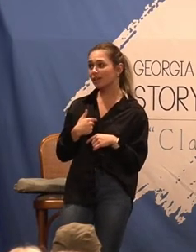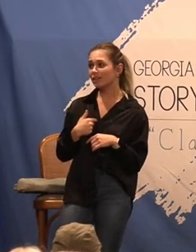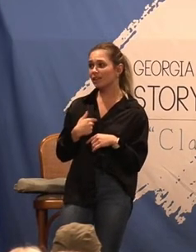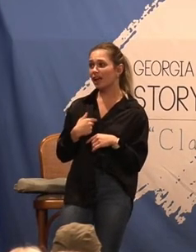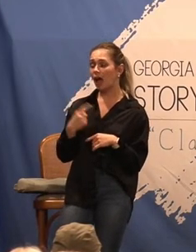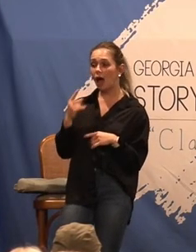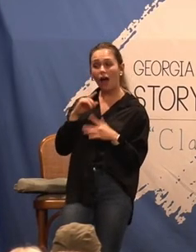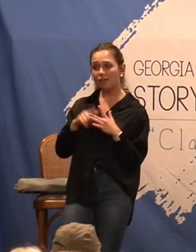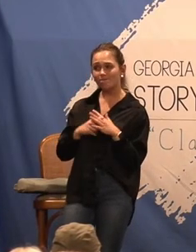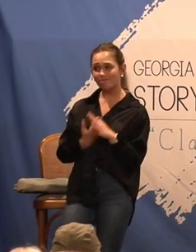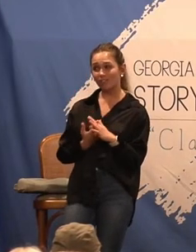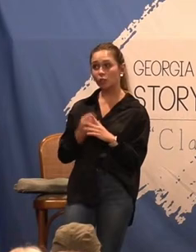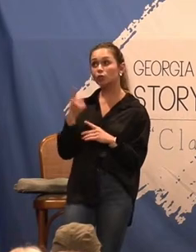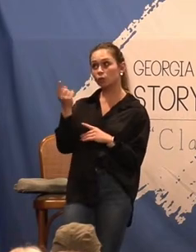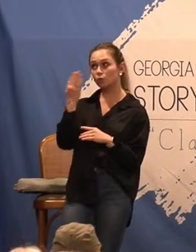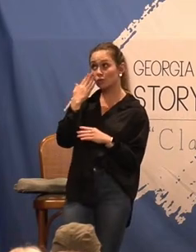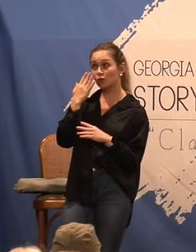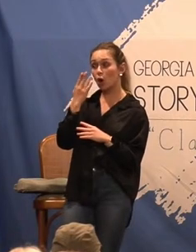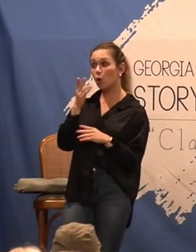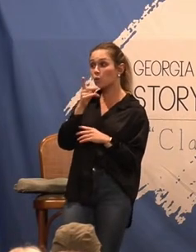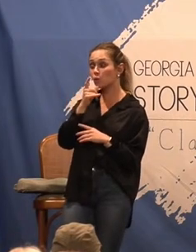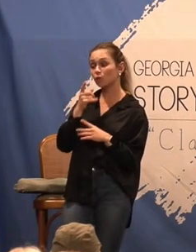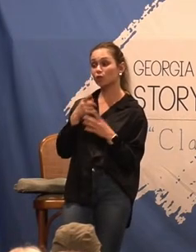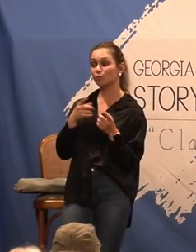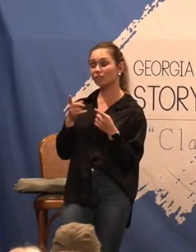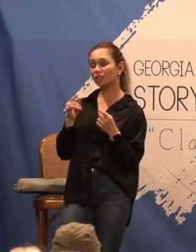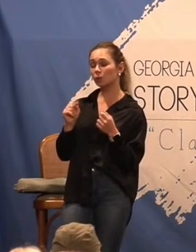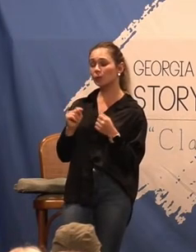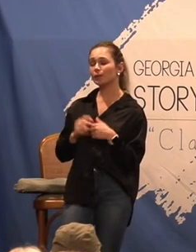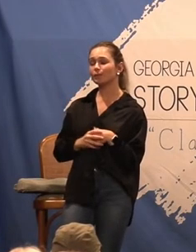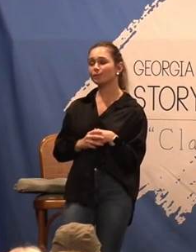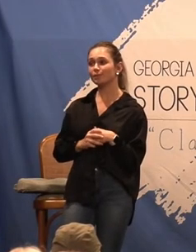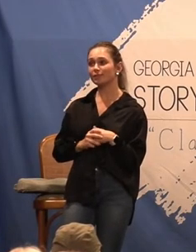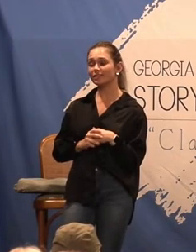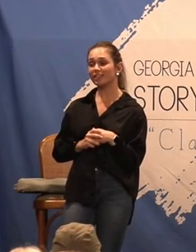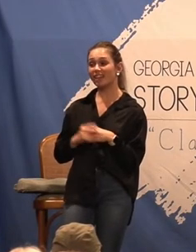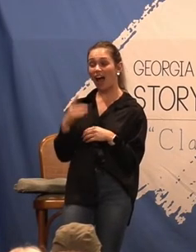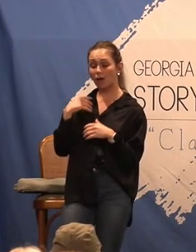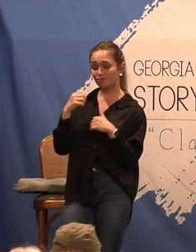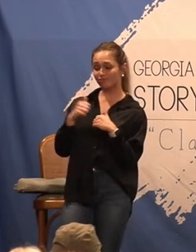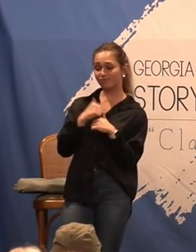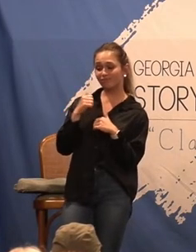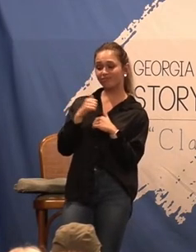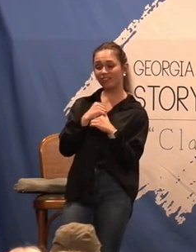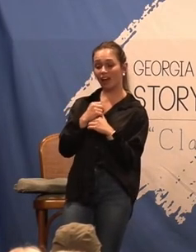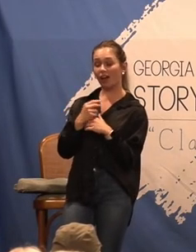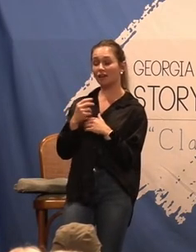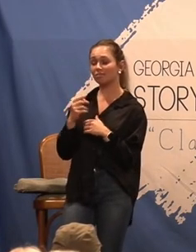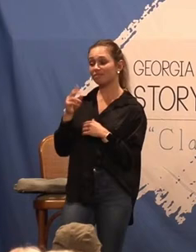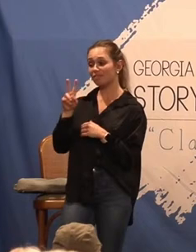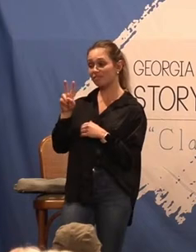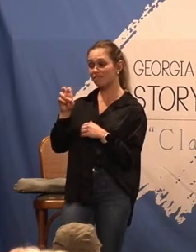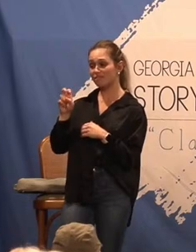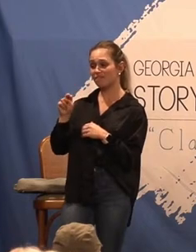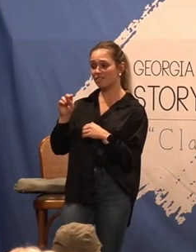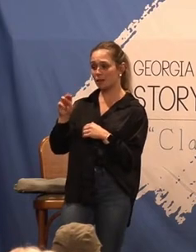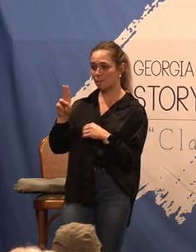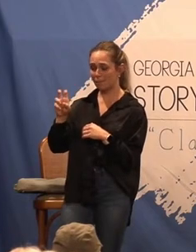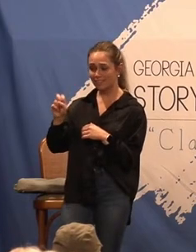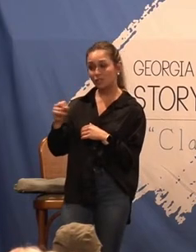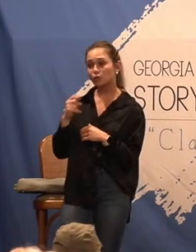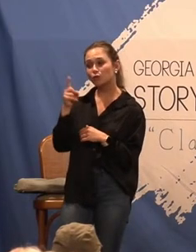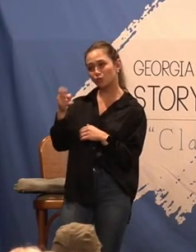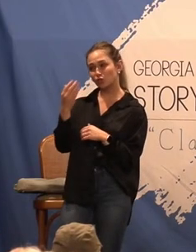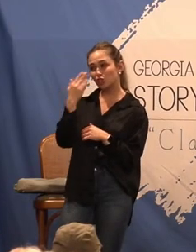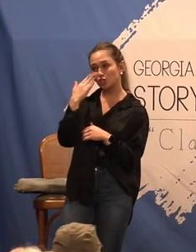You told me at the get-go, you knew who you were dealing with, that I am treacherous, that I am venomous. Buddy, you should